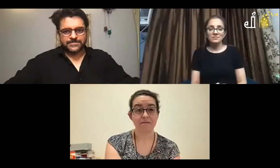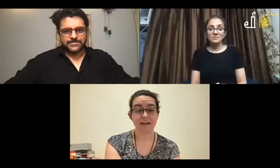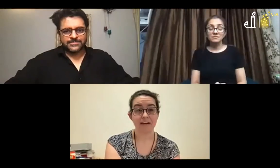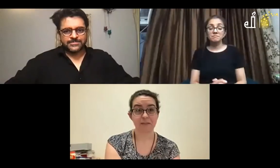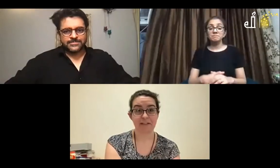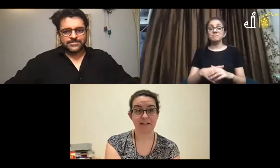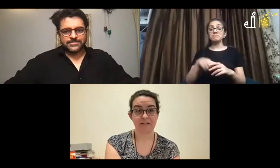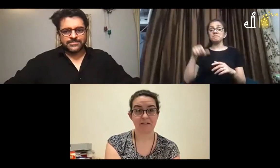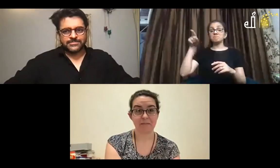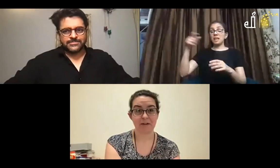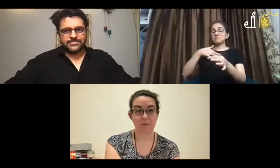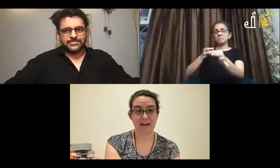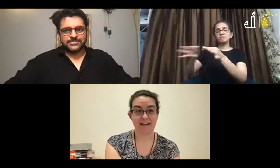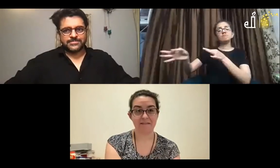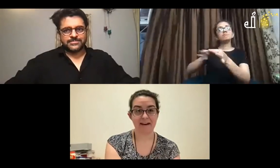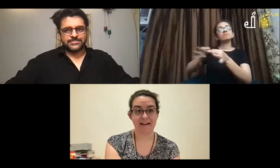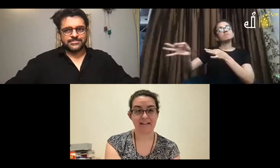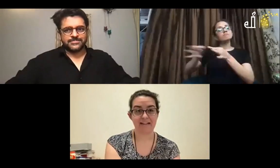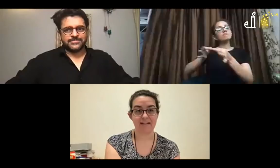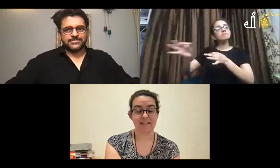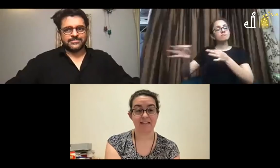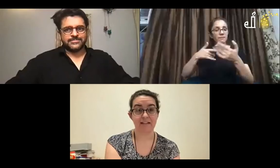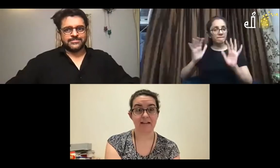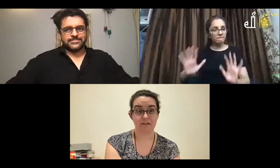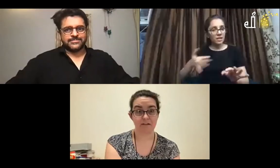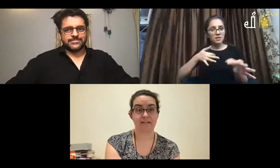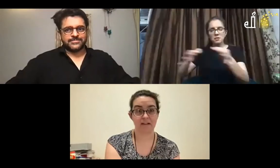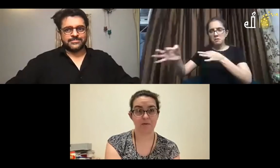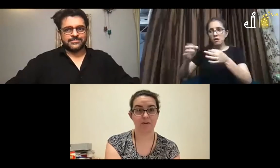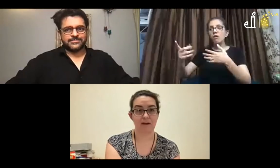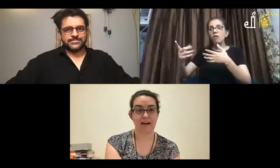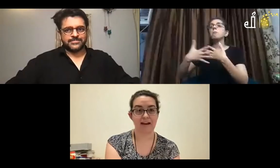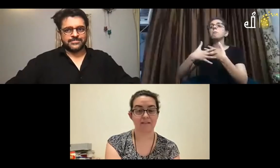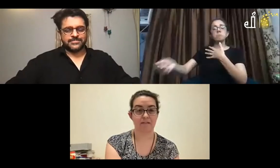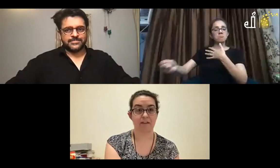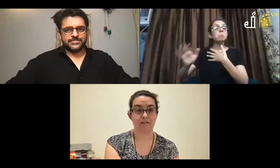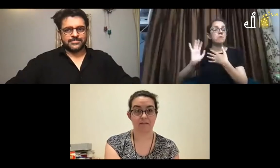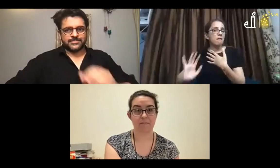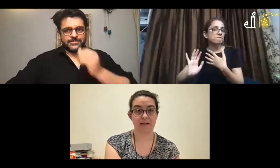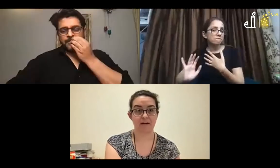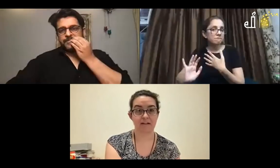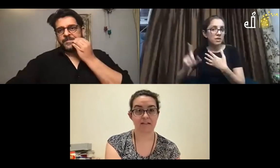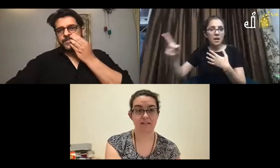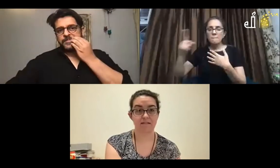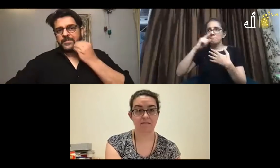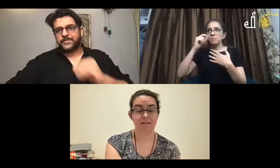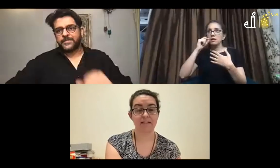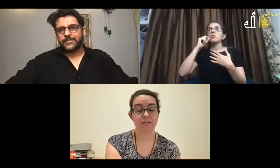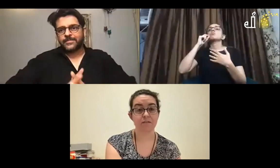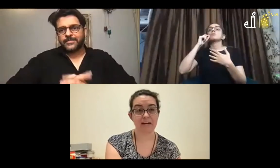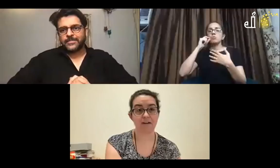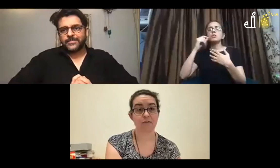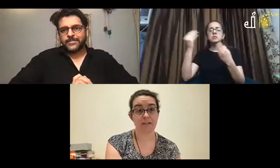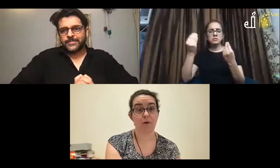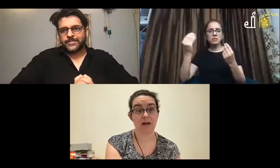I think if I explain it to them in a way that is easily understandable at the level of a parent, they tend